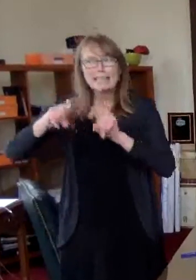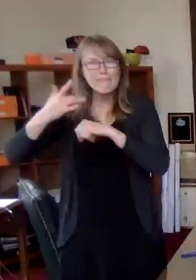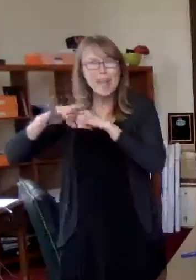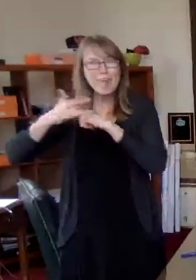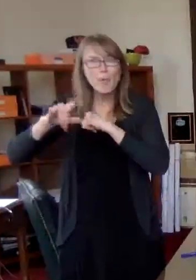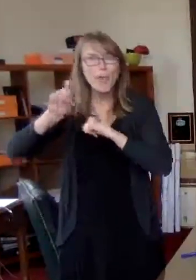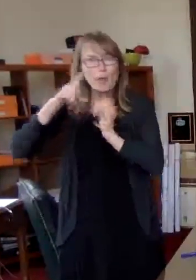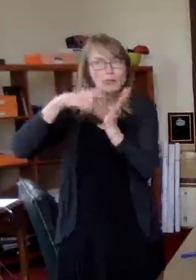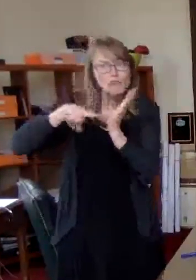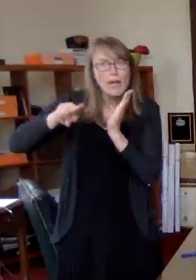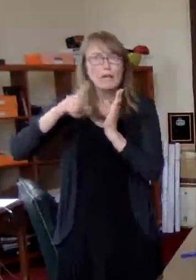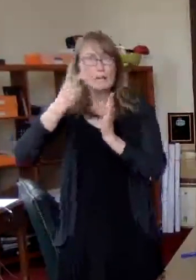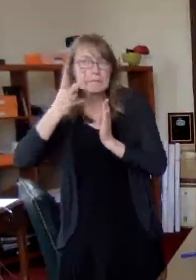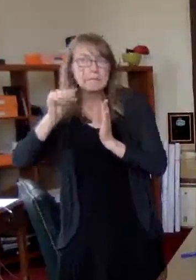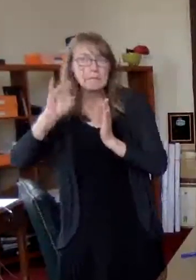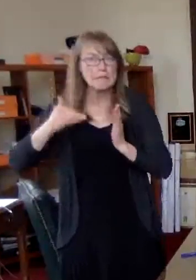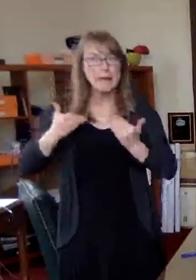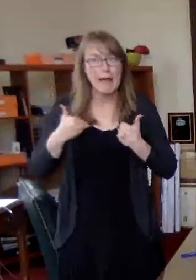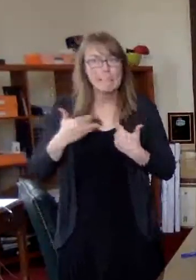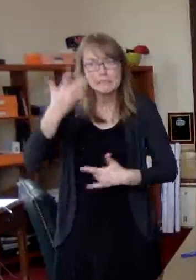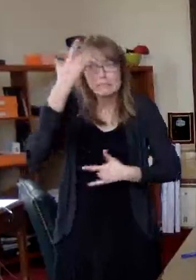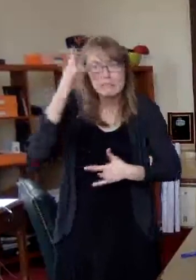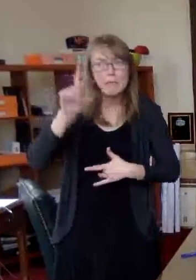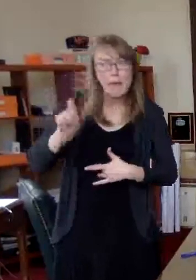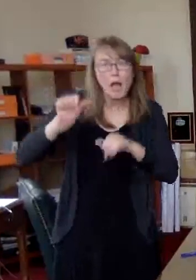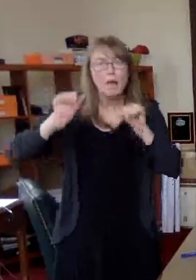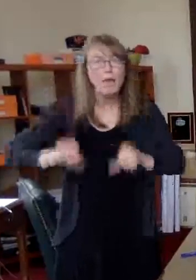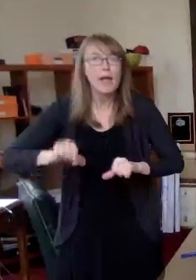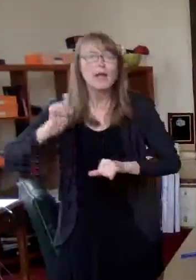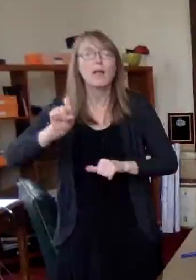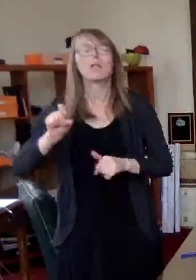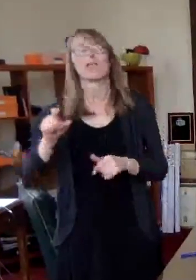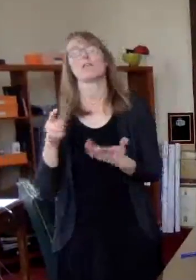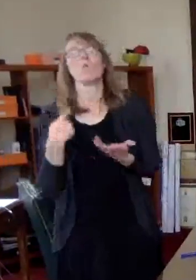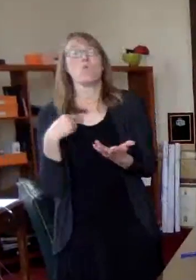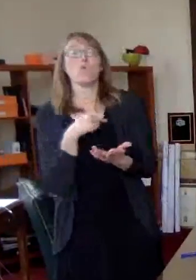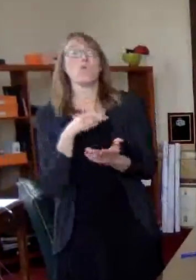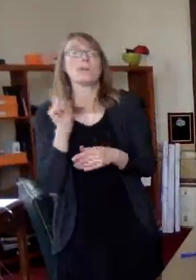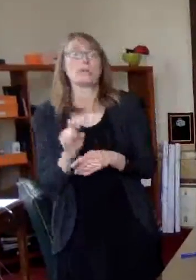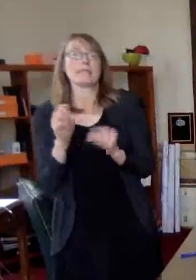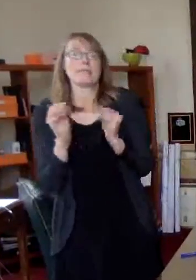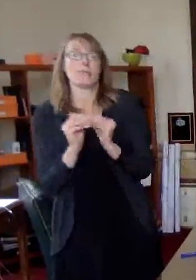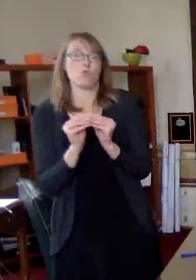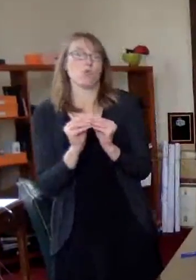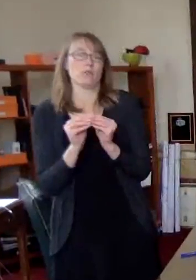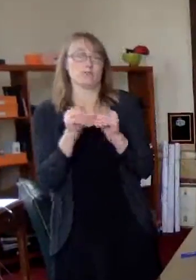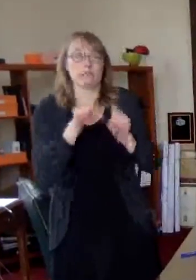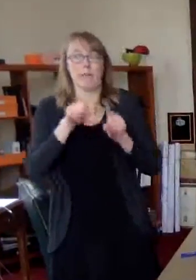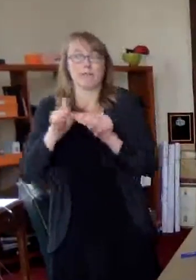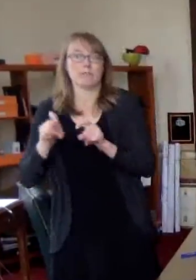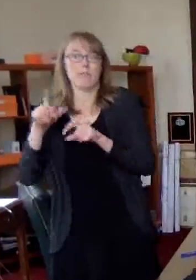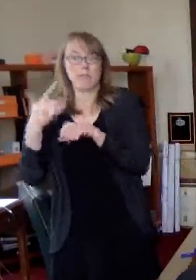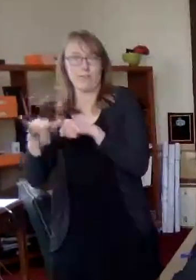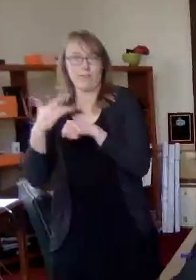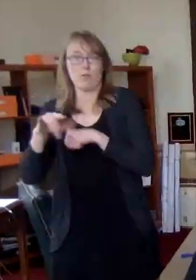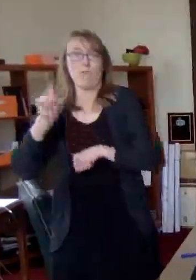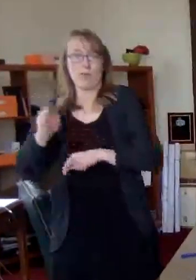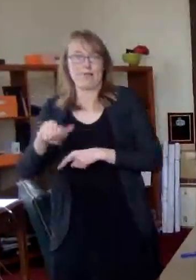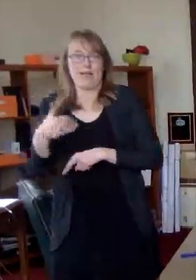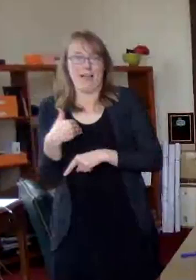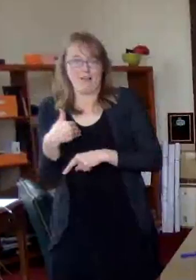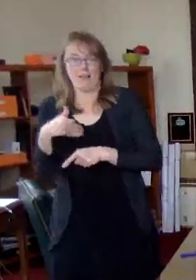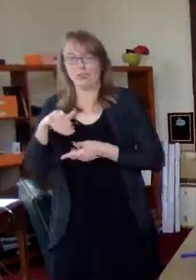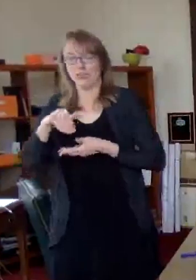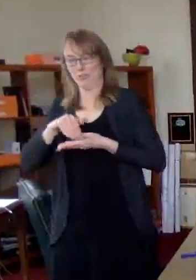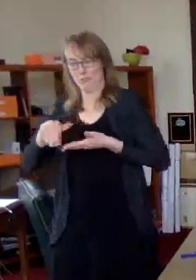You cannot turn on the TV or pick up the newspaper without realizing that we need more tests and more testing capacity.